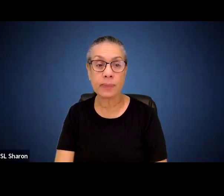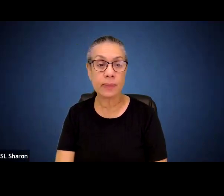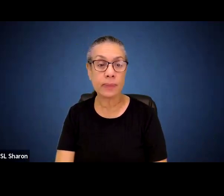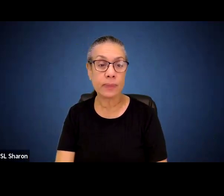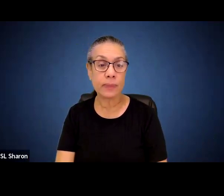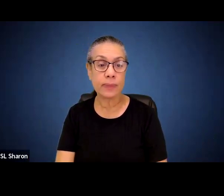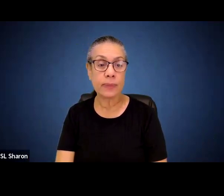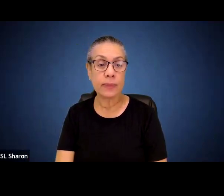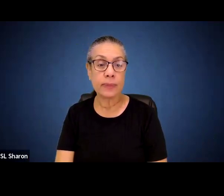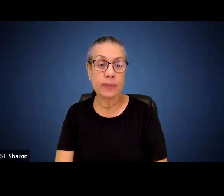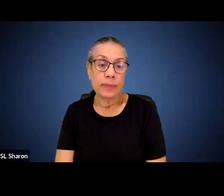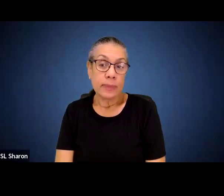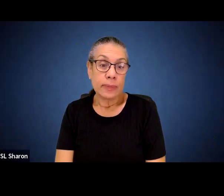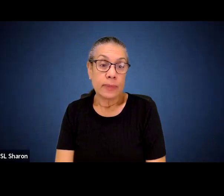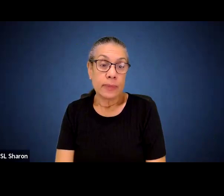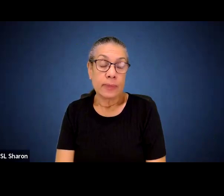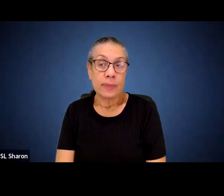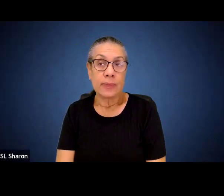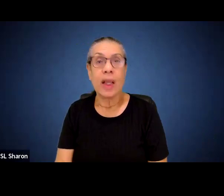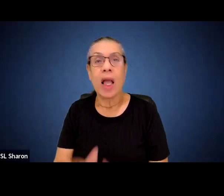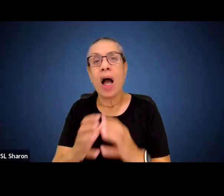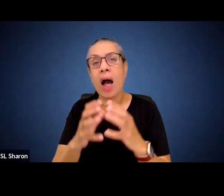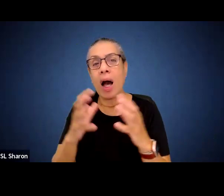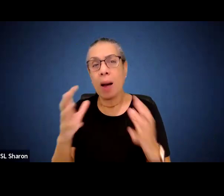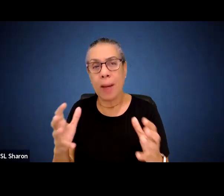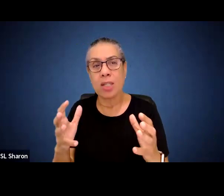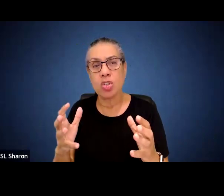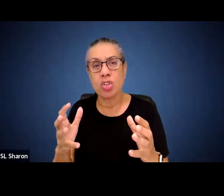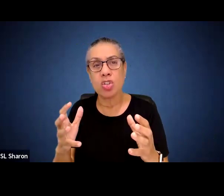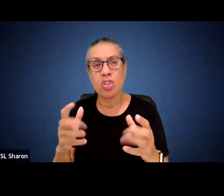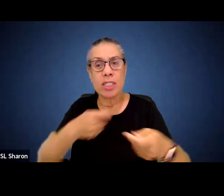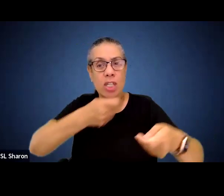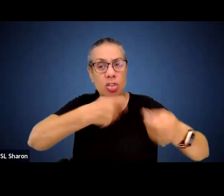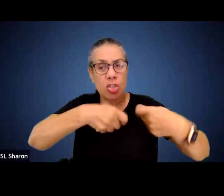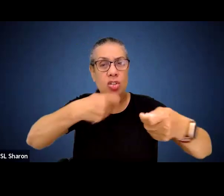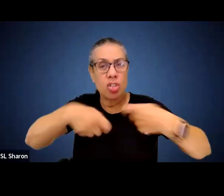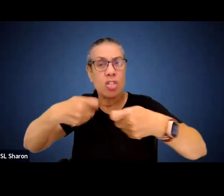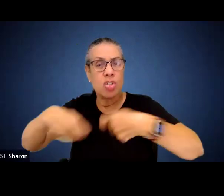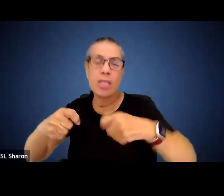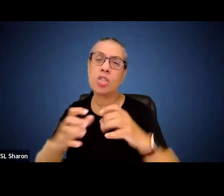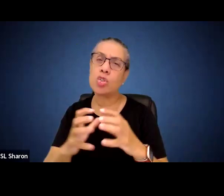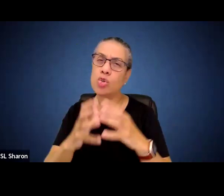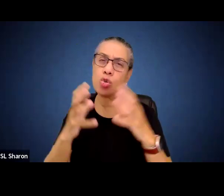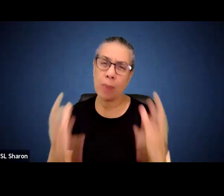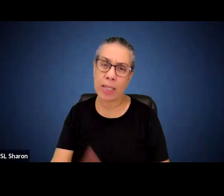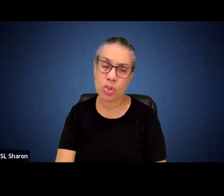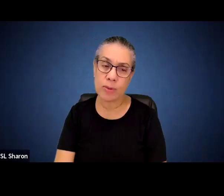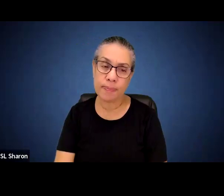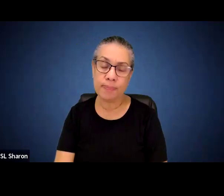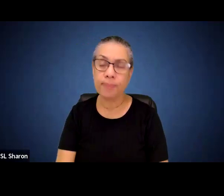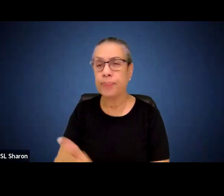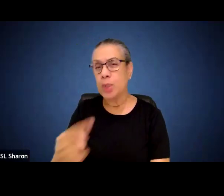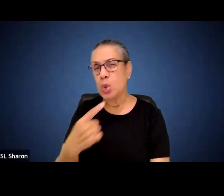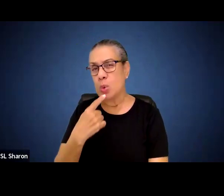And I guess, you know, I said again, how much transition is just too much. You said tonight